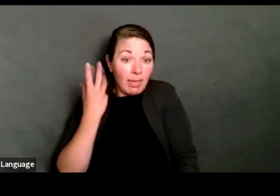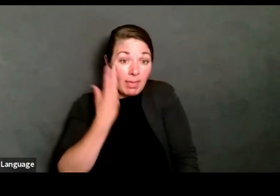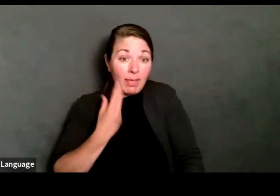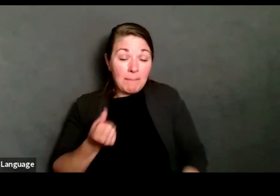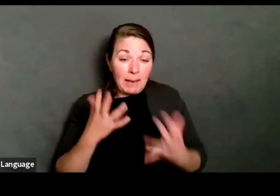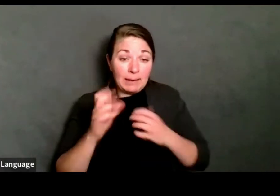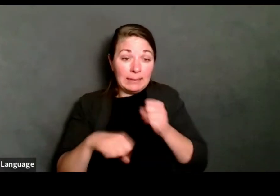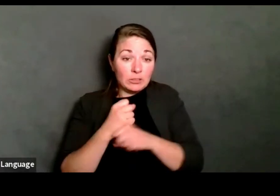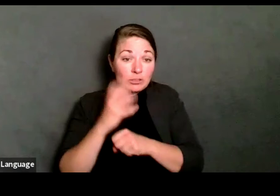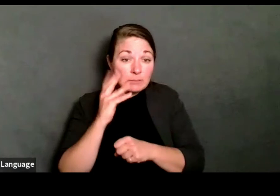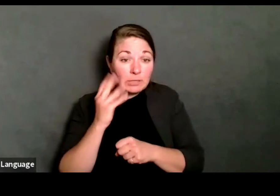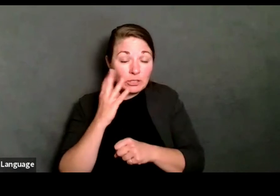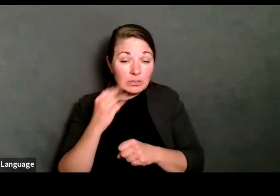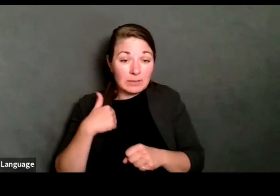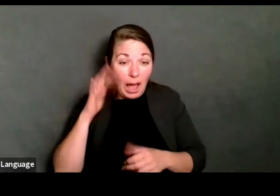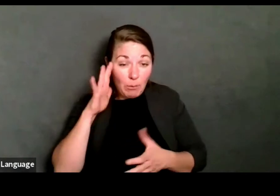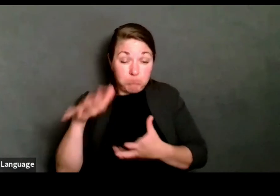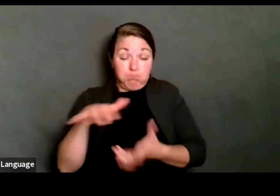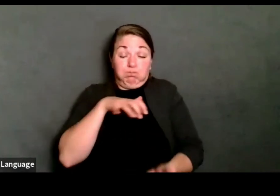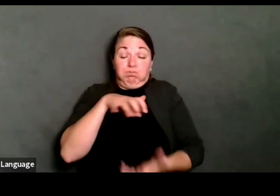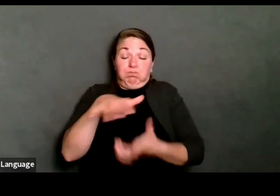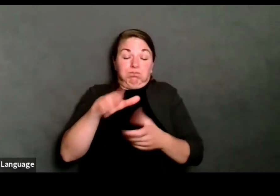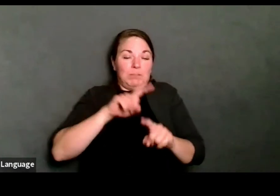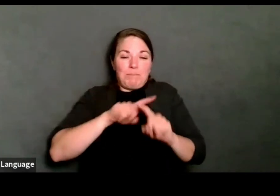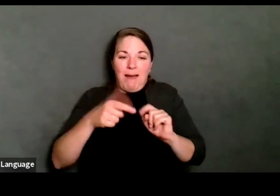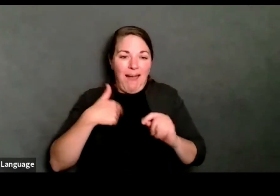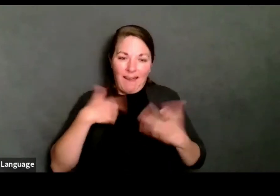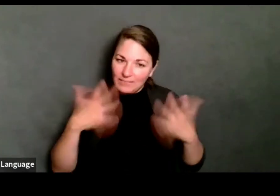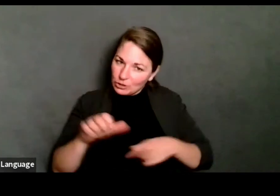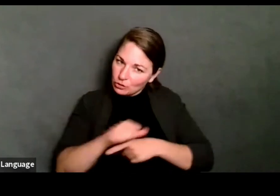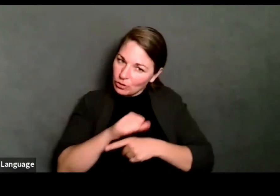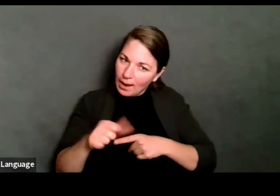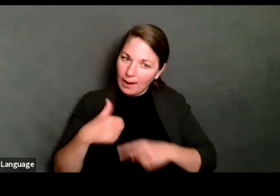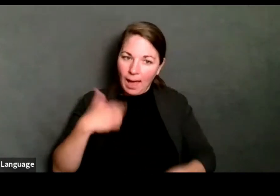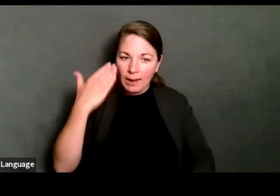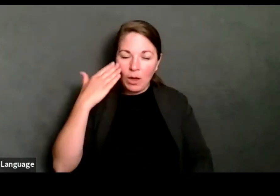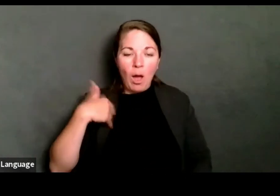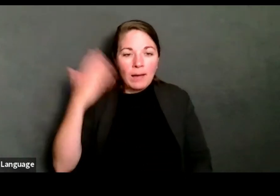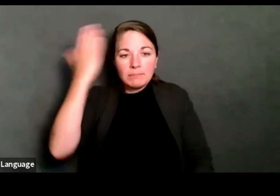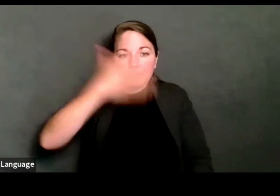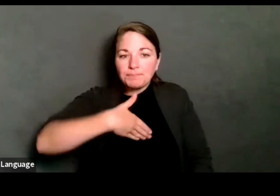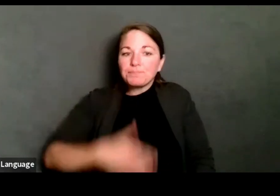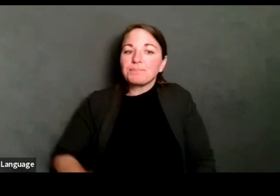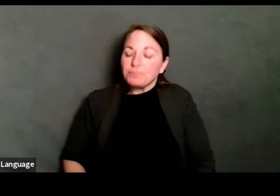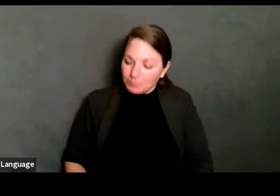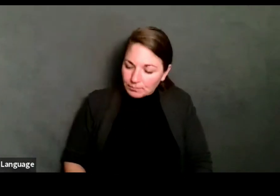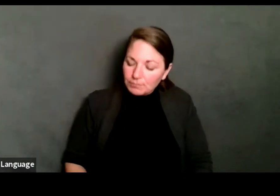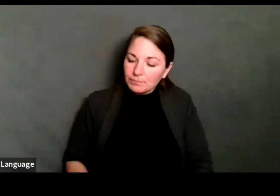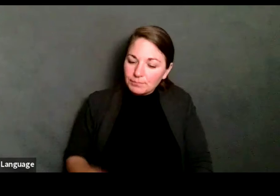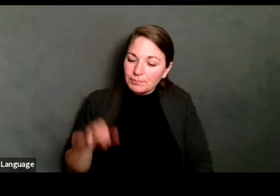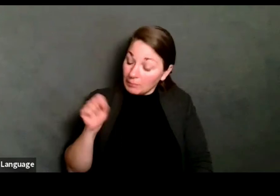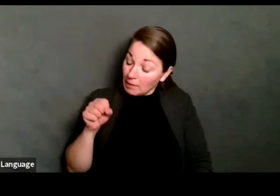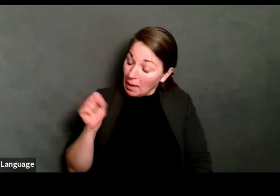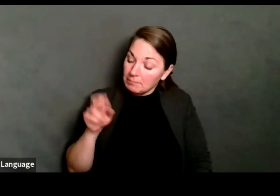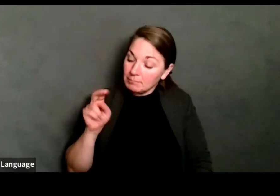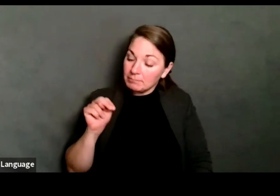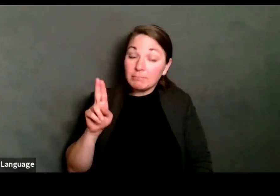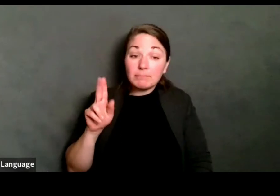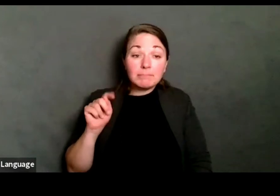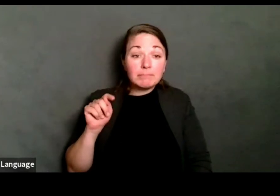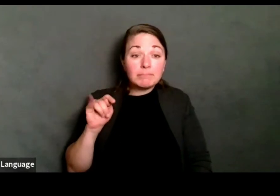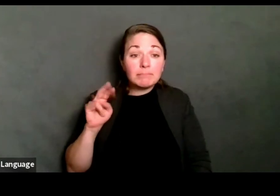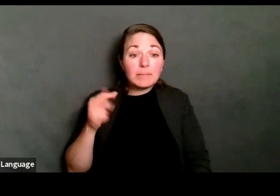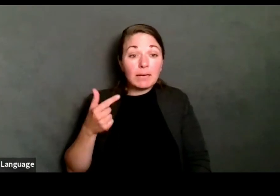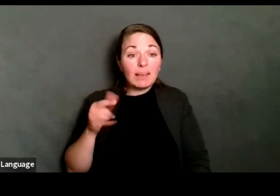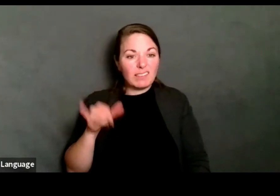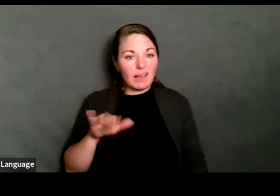moment. But because of my training, I was able to keep my body language really neutral and say, yeah, nutting is a casual term for